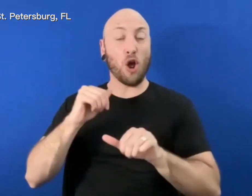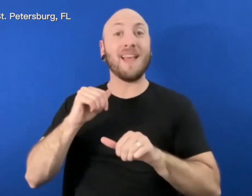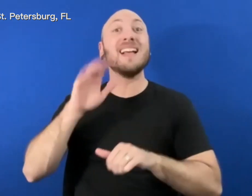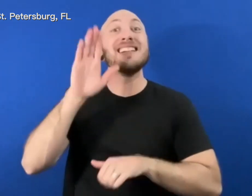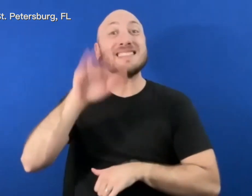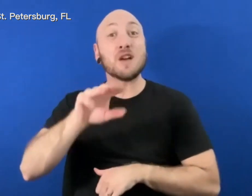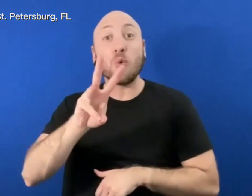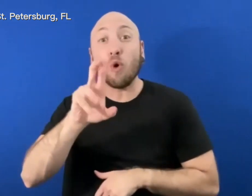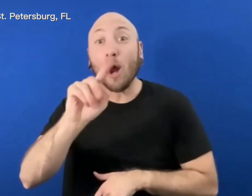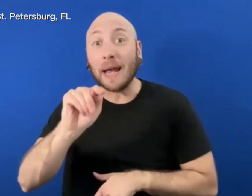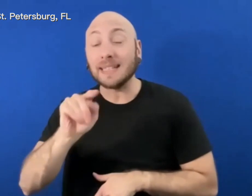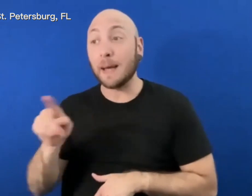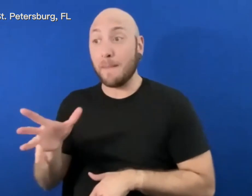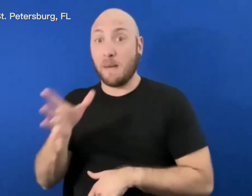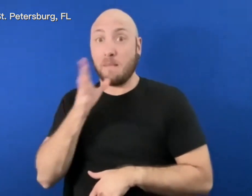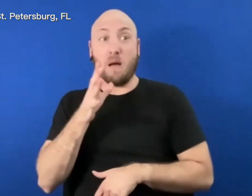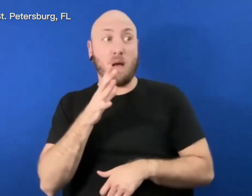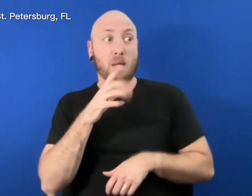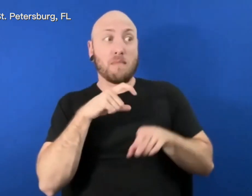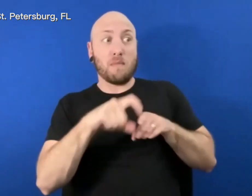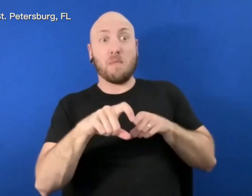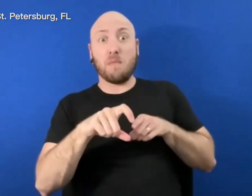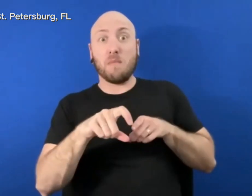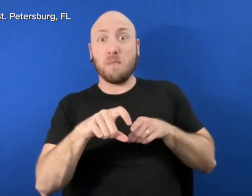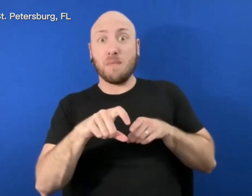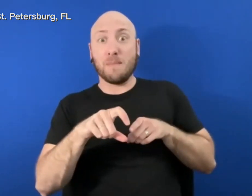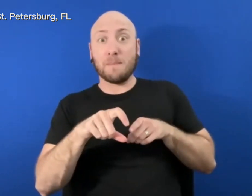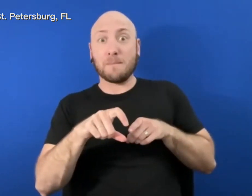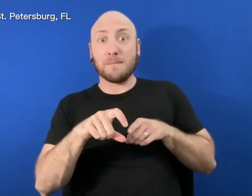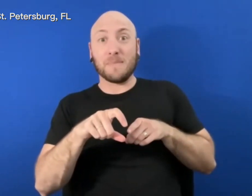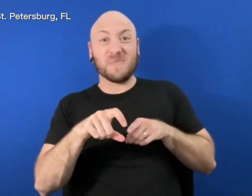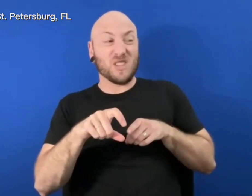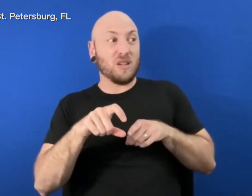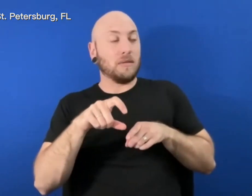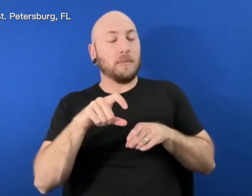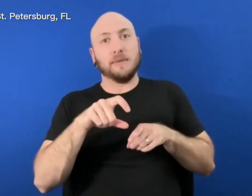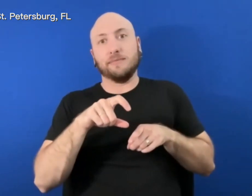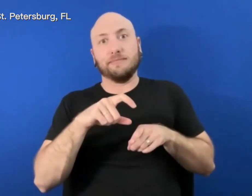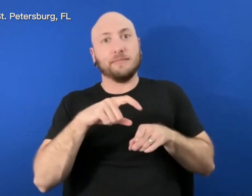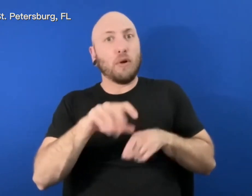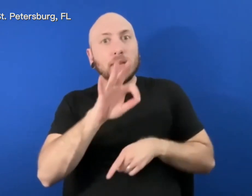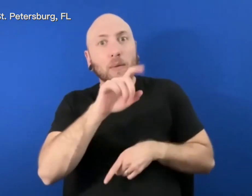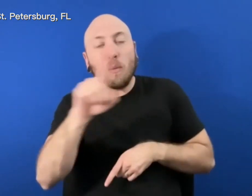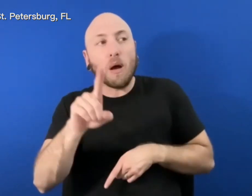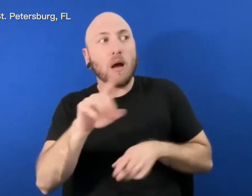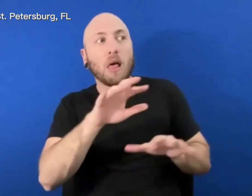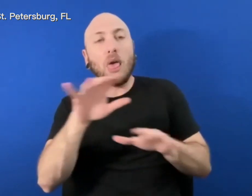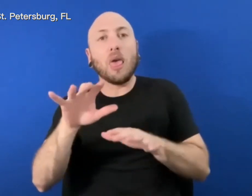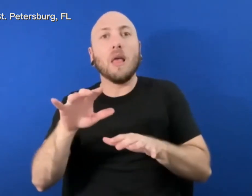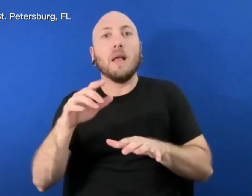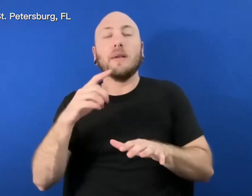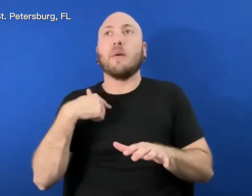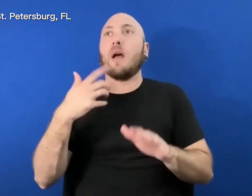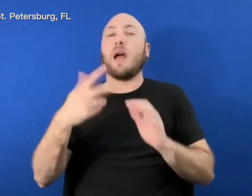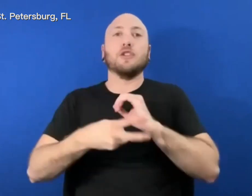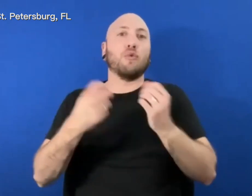because she had a Marshman Act with me, all kinds of stuff. I took the car, and